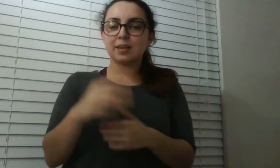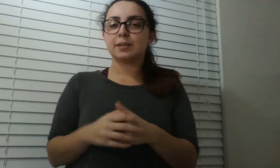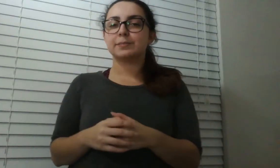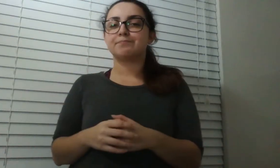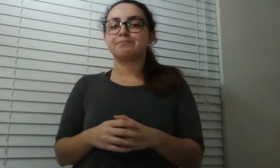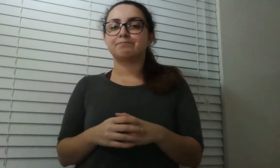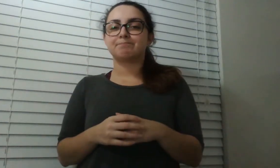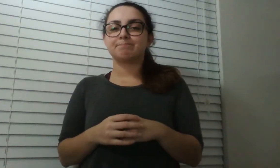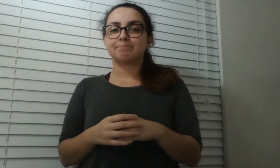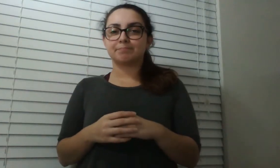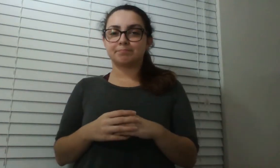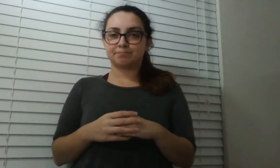go scrambling and get weird.